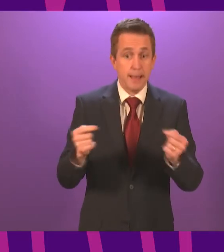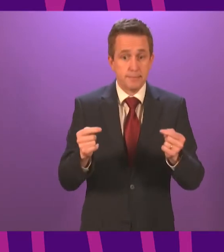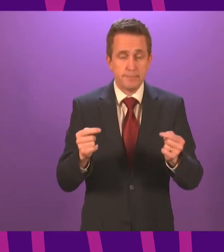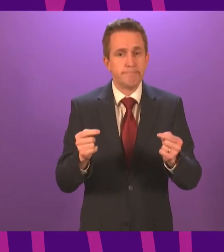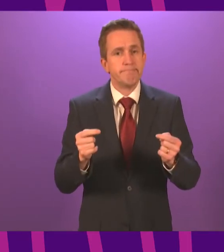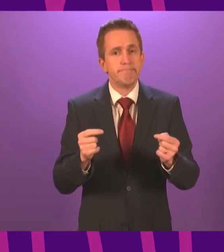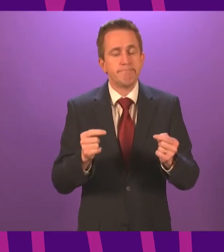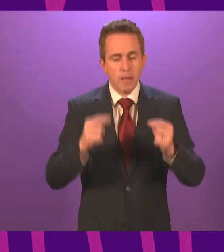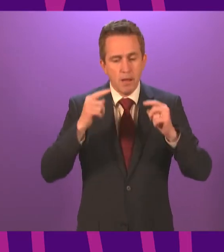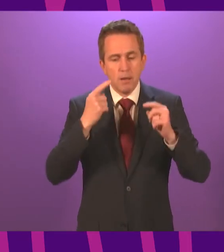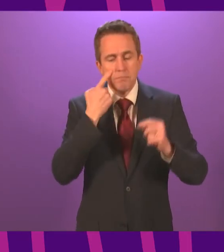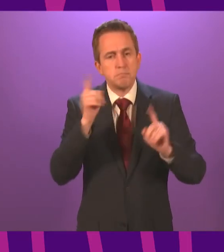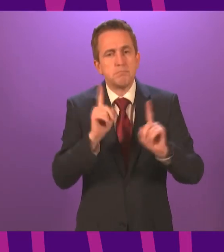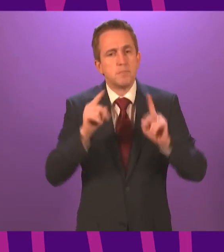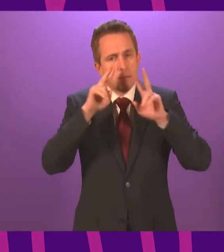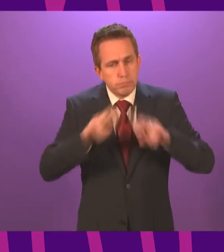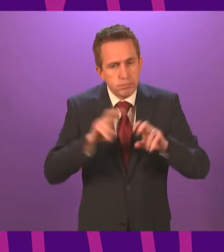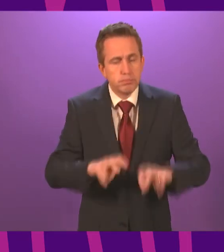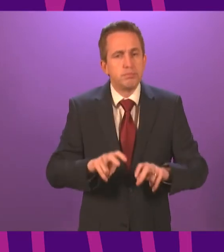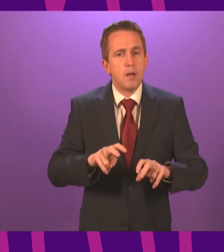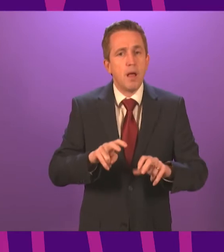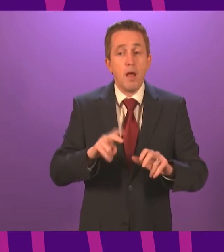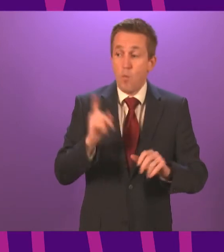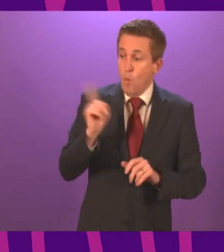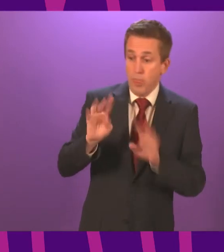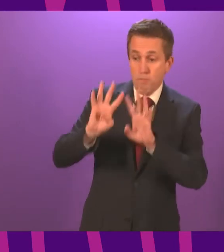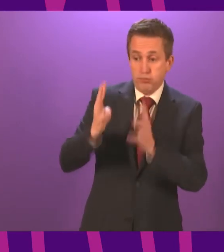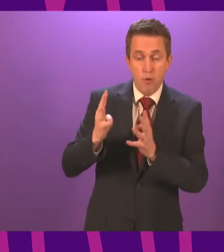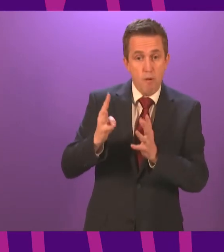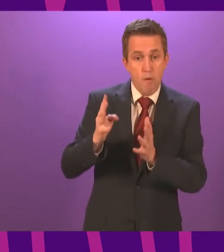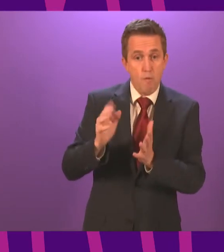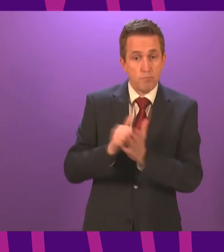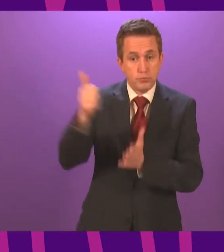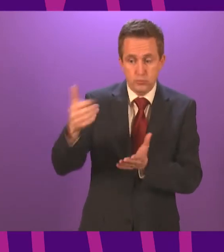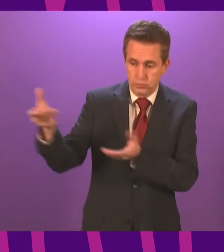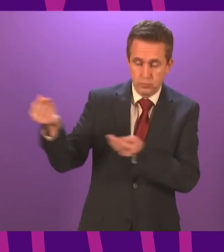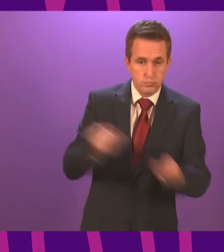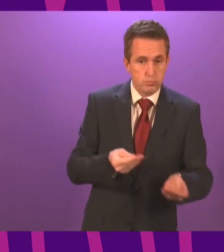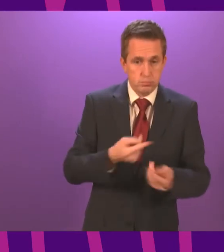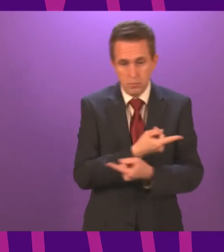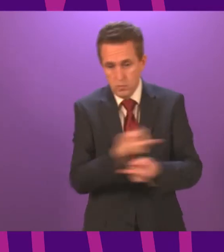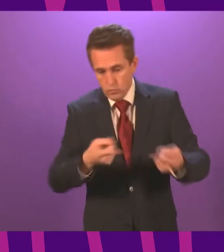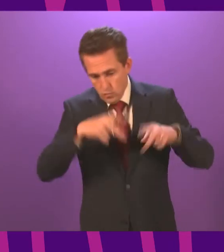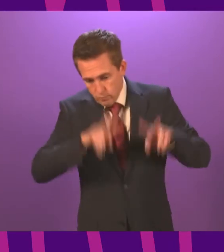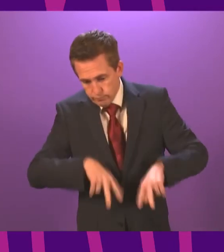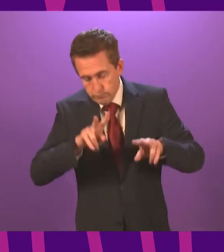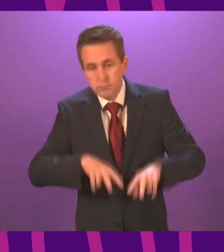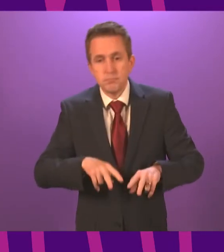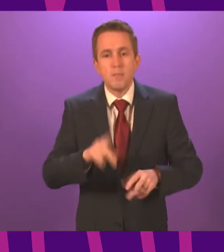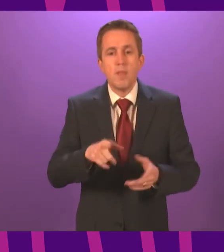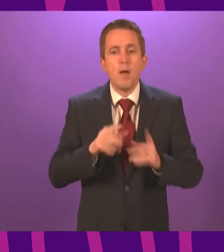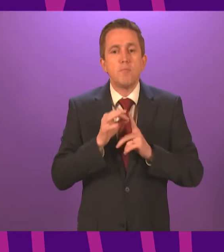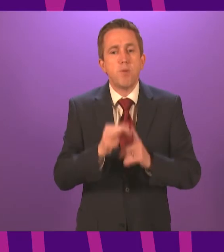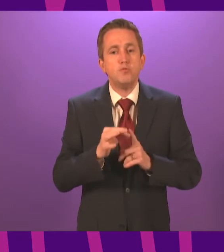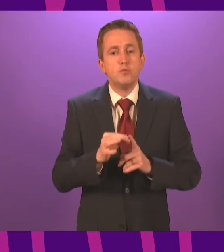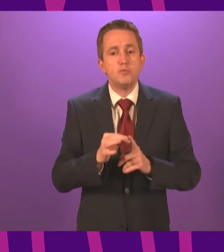of enhanced scrutiny measures that have been agreed by the Bureau to give members an opportunity to scrutinise changes proposed by the Scottish Government before